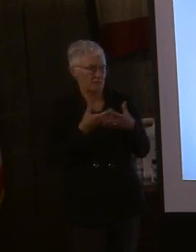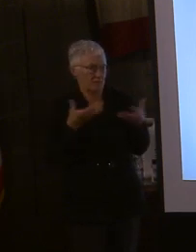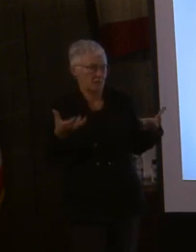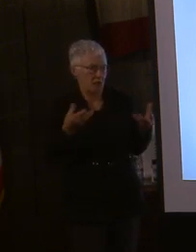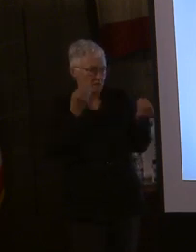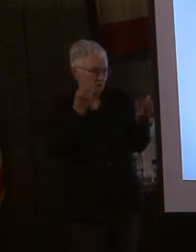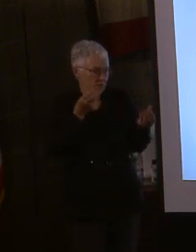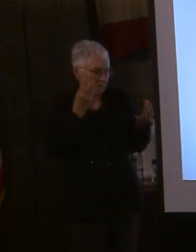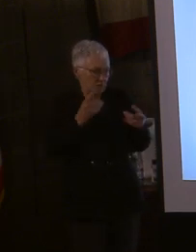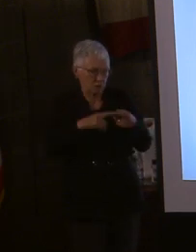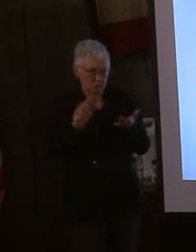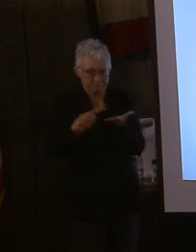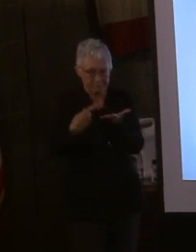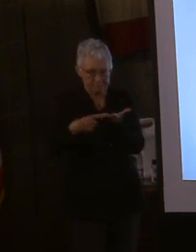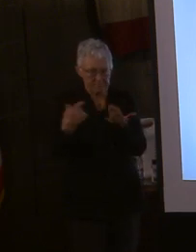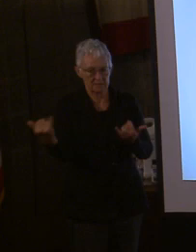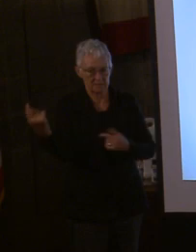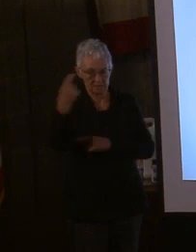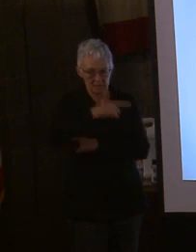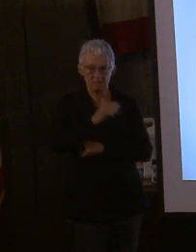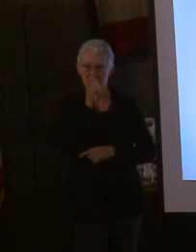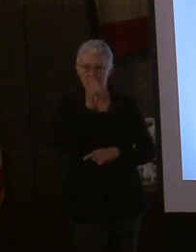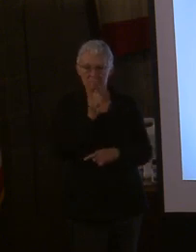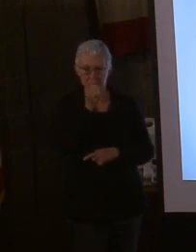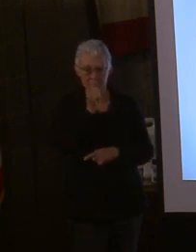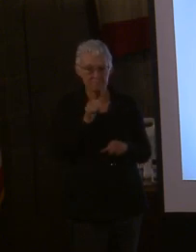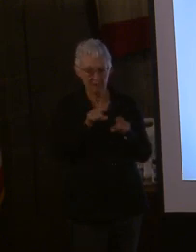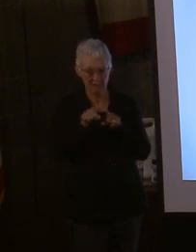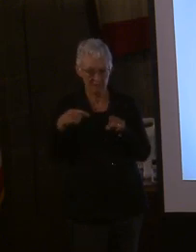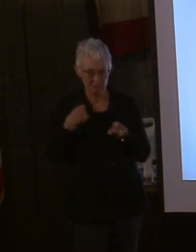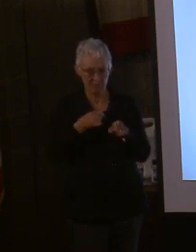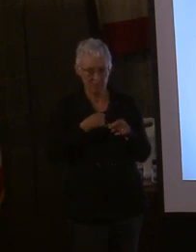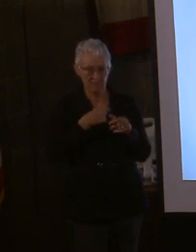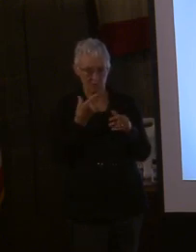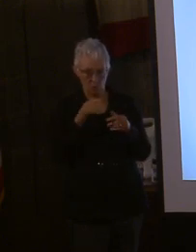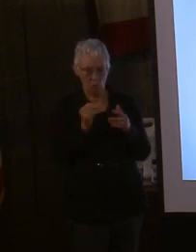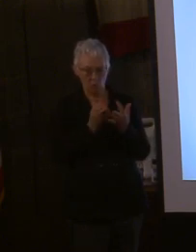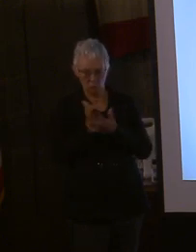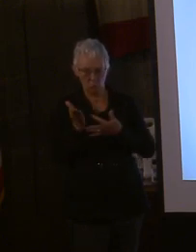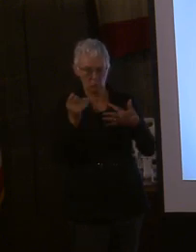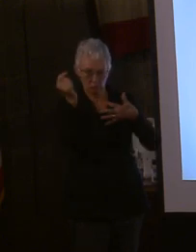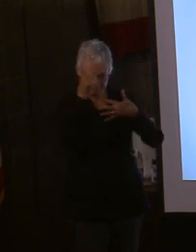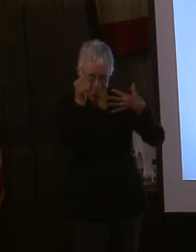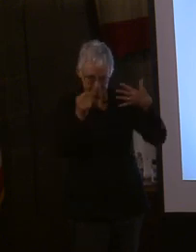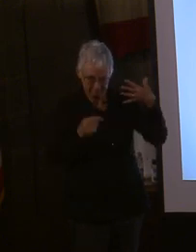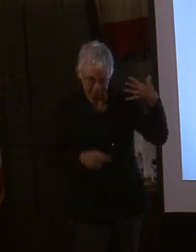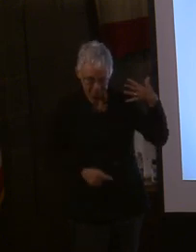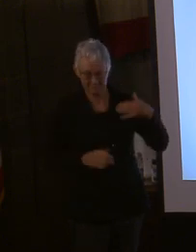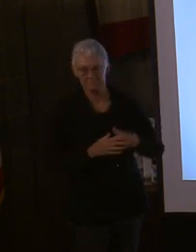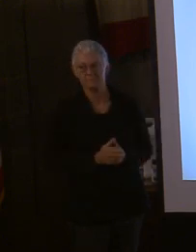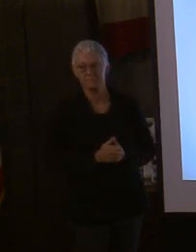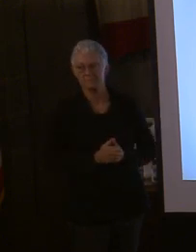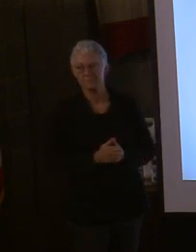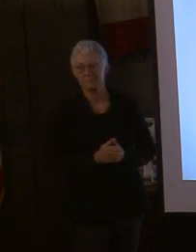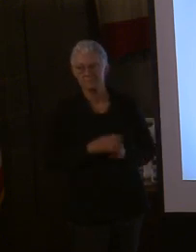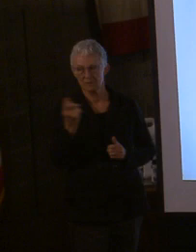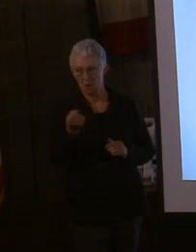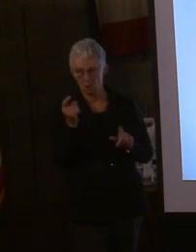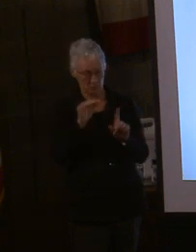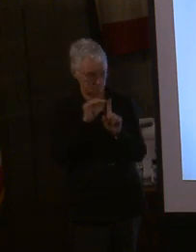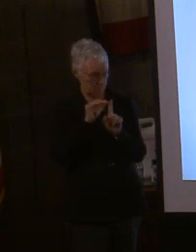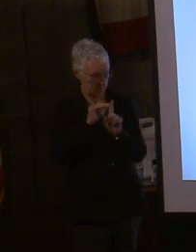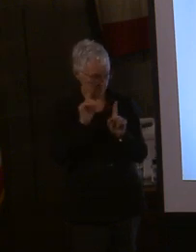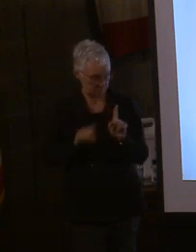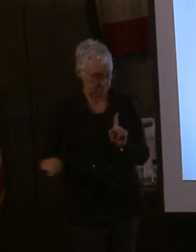covering today, so please be patient as we work our way through all of this. But as always, we're going to remind everybody